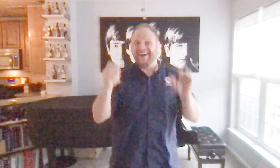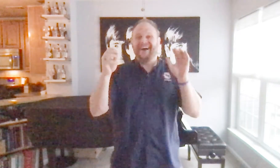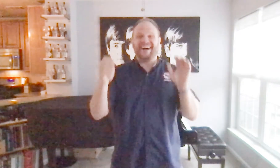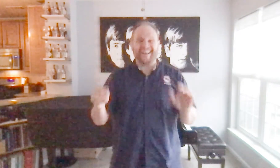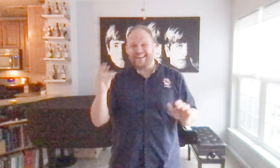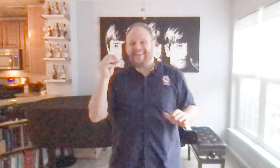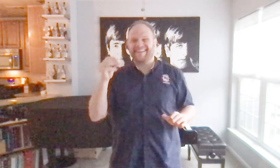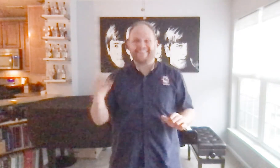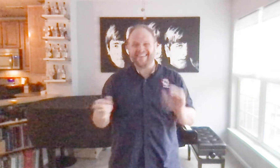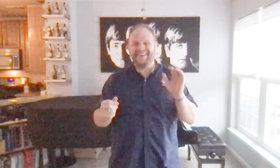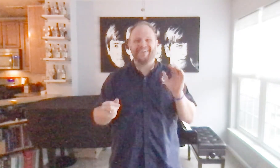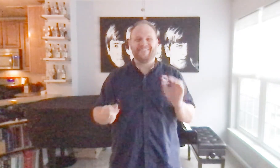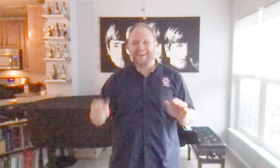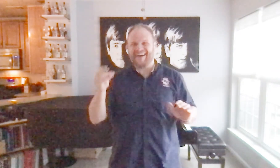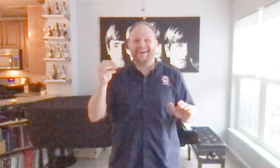anybody? I want somebody to